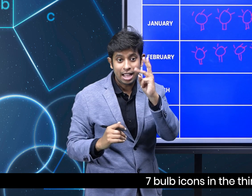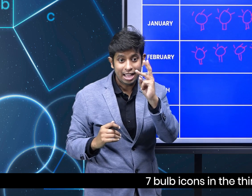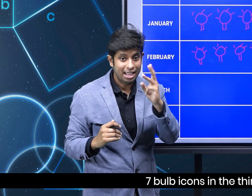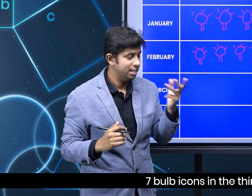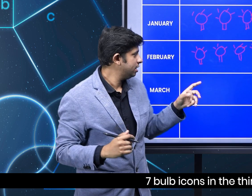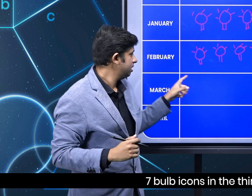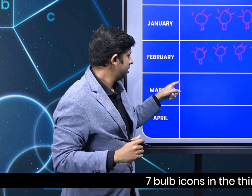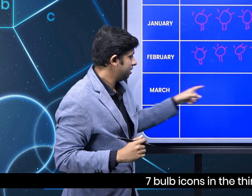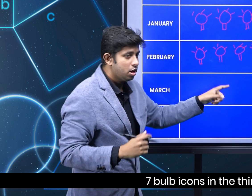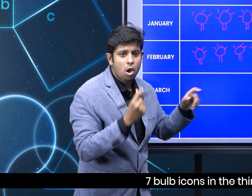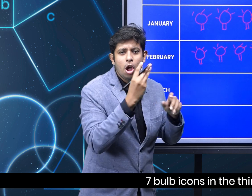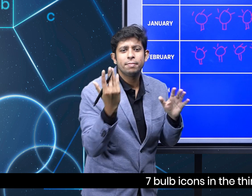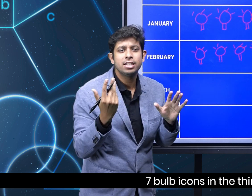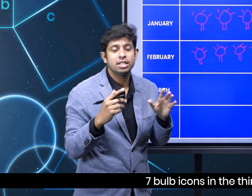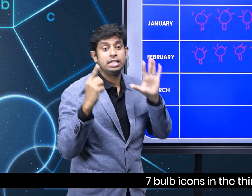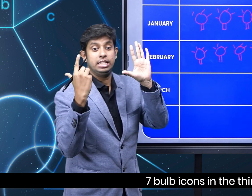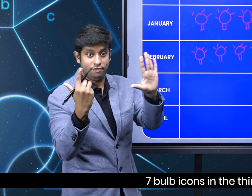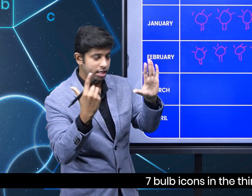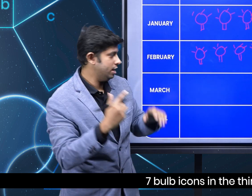Seven bulb icons in the third row.